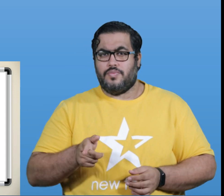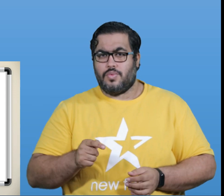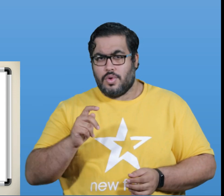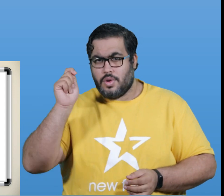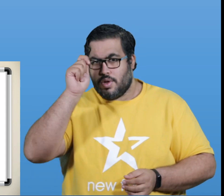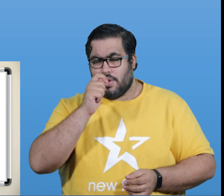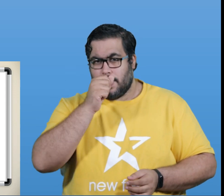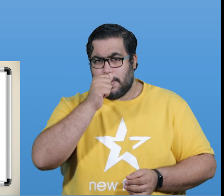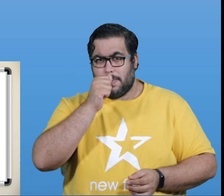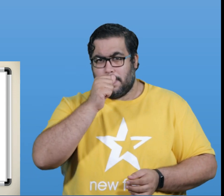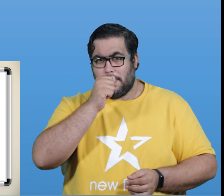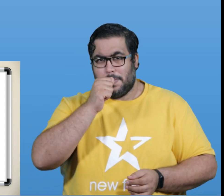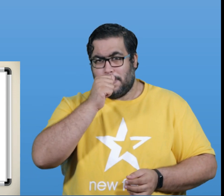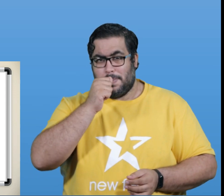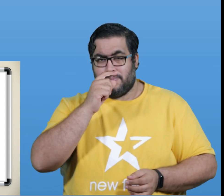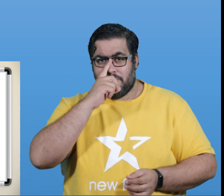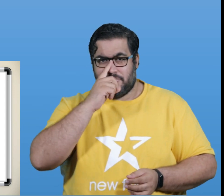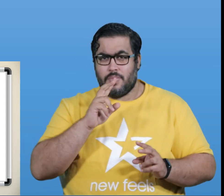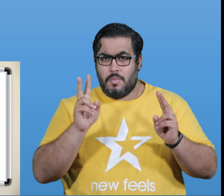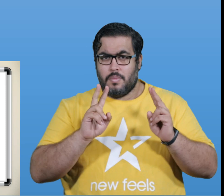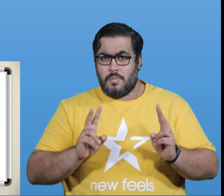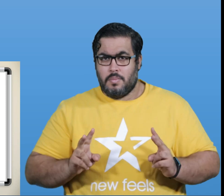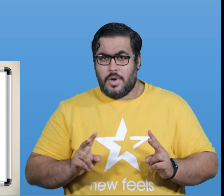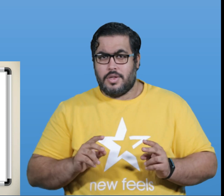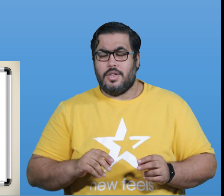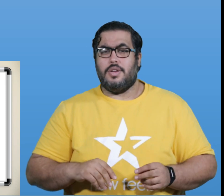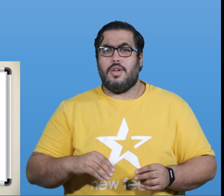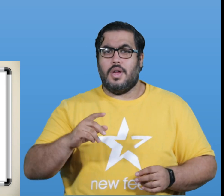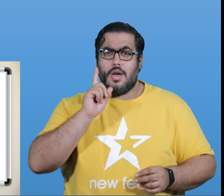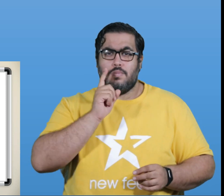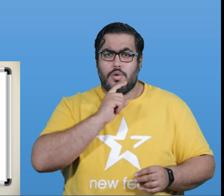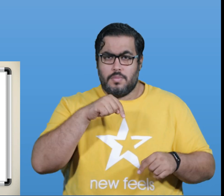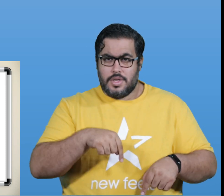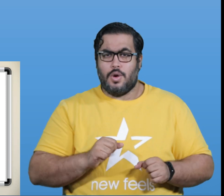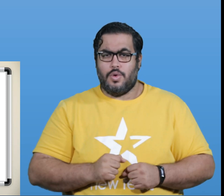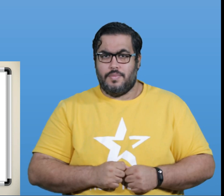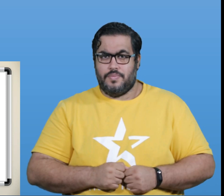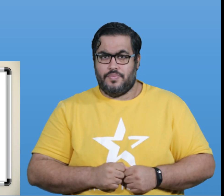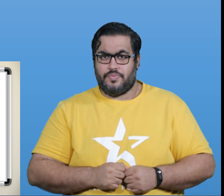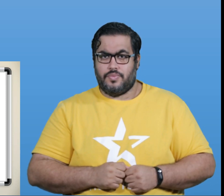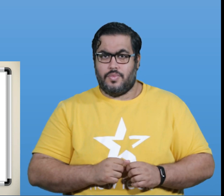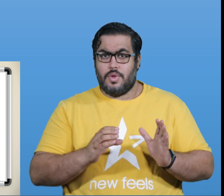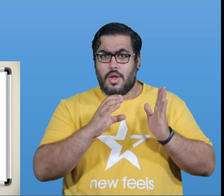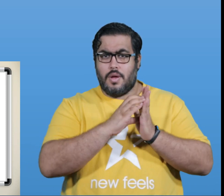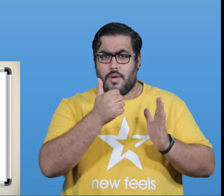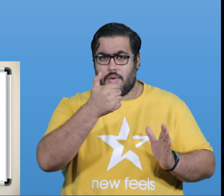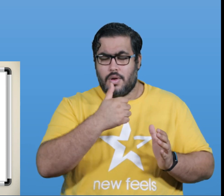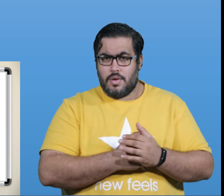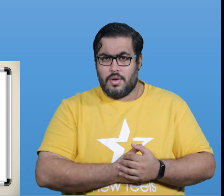development, which is the party that the parents hold for their child. Okay. Now the first part of the paragraph we have the following.